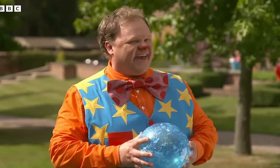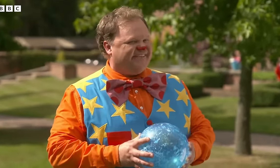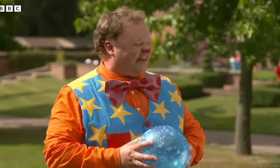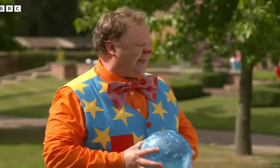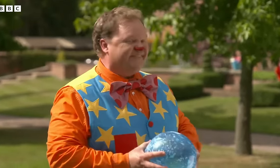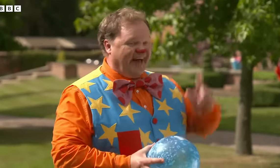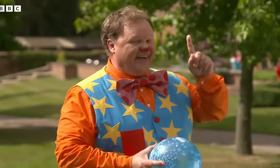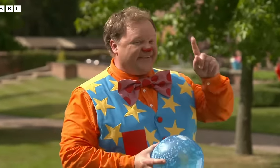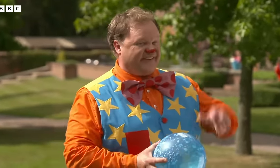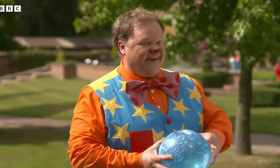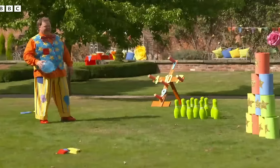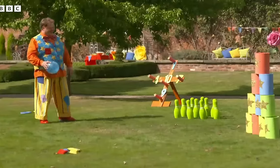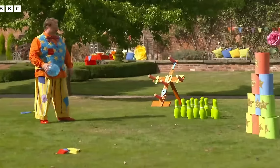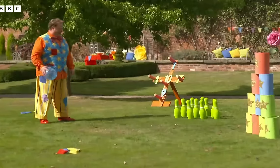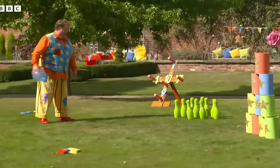easy. I'll show you.